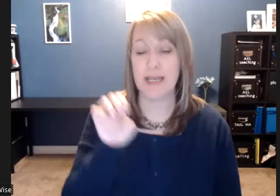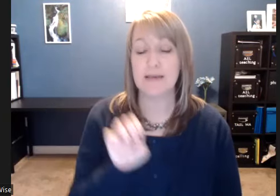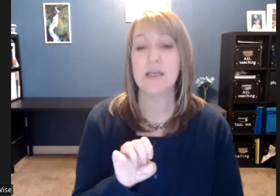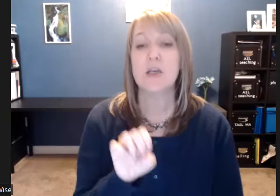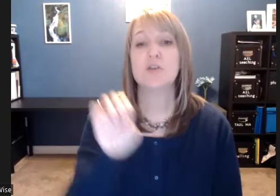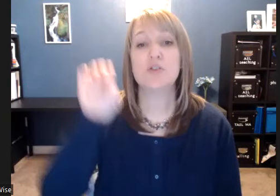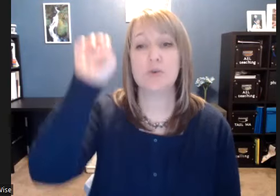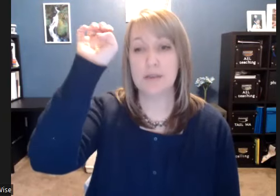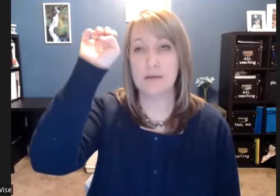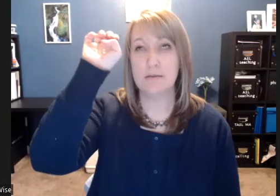hand, you do a little